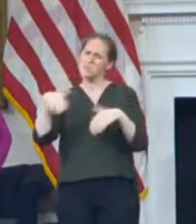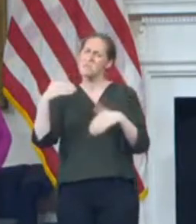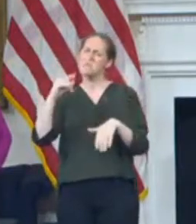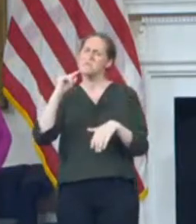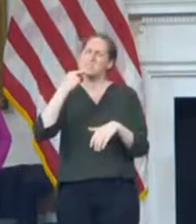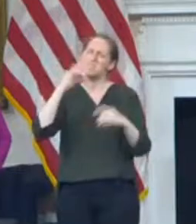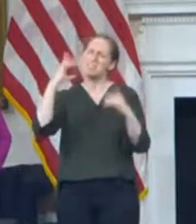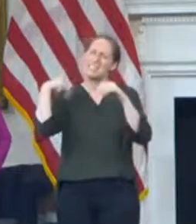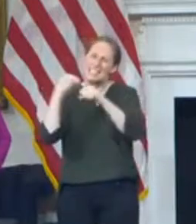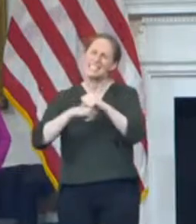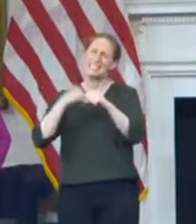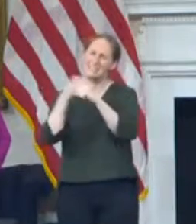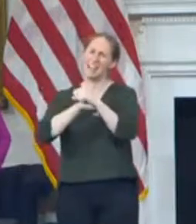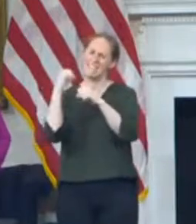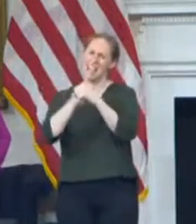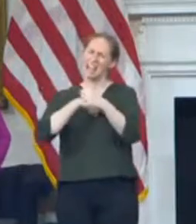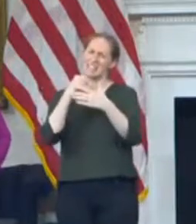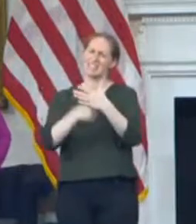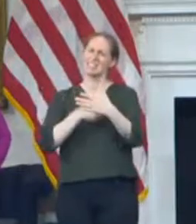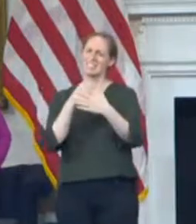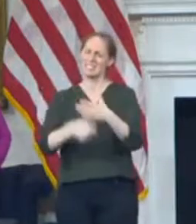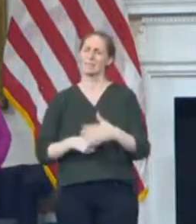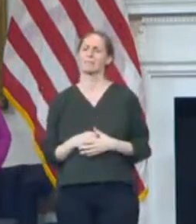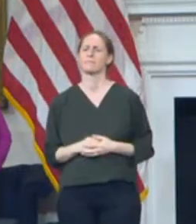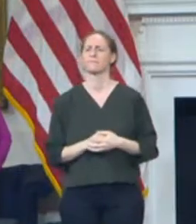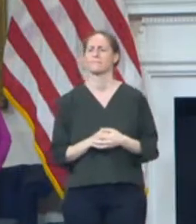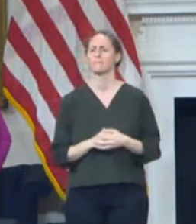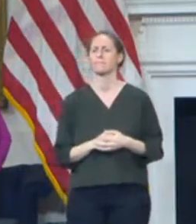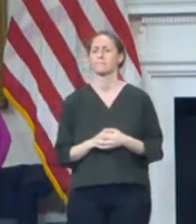morning, Maryland has had